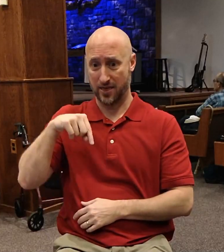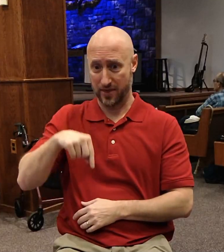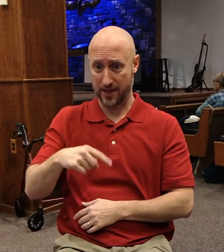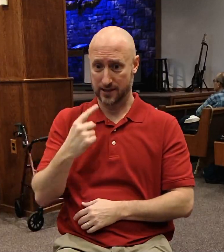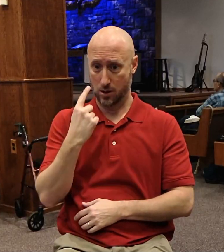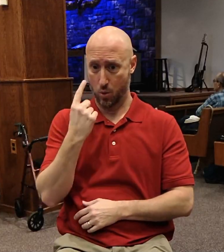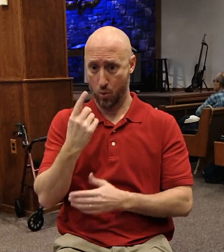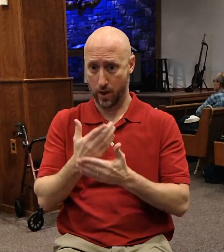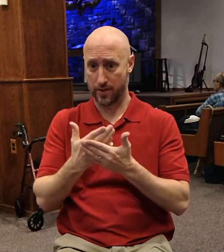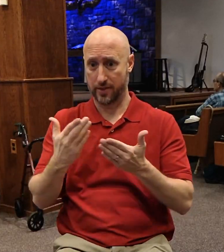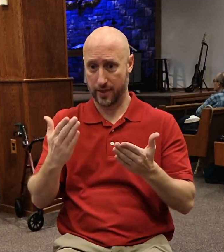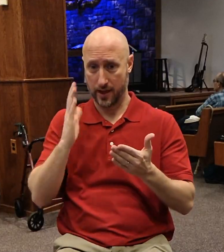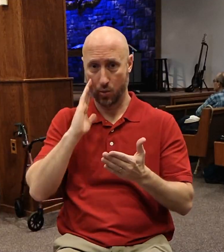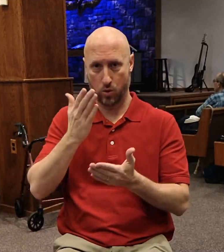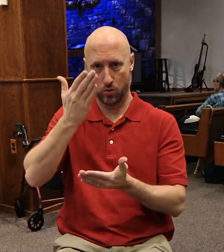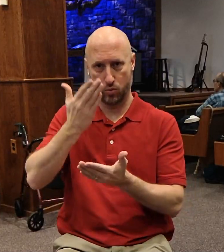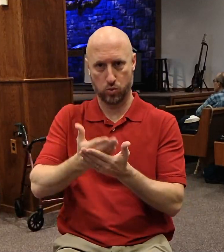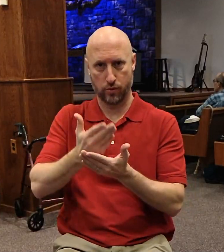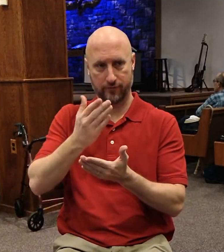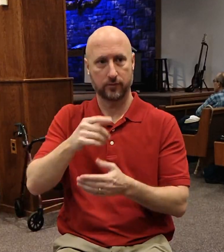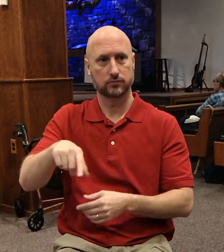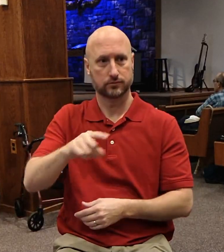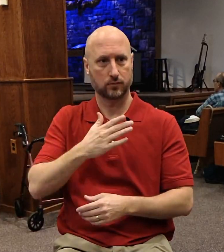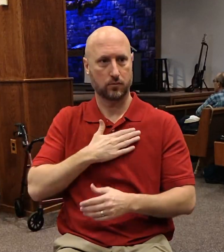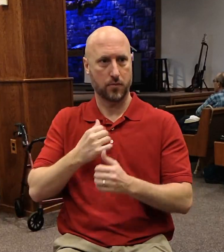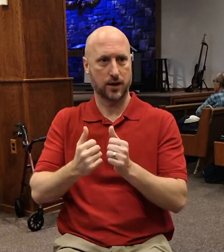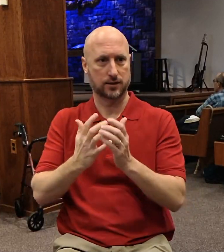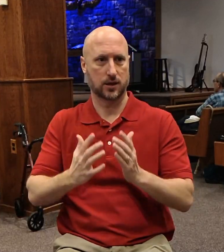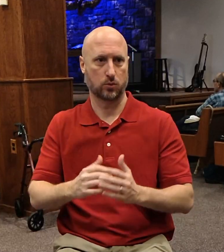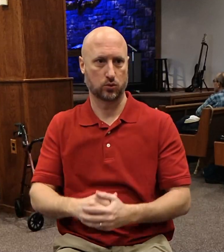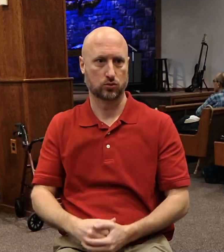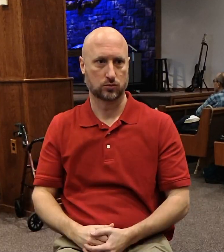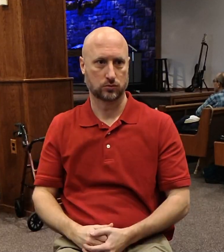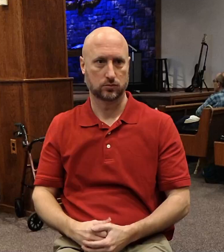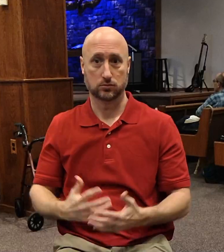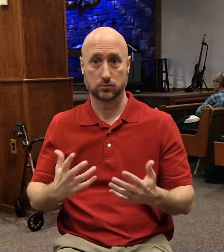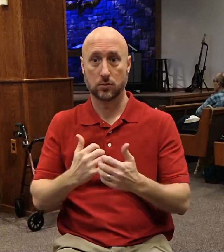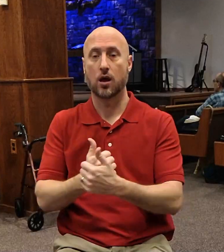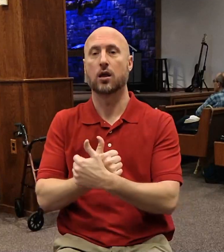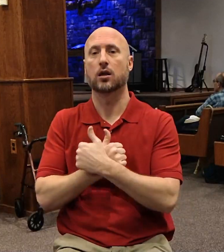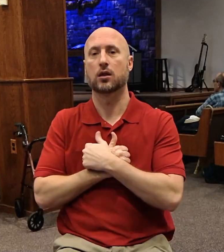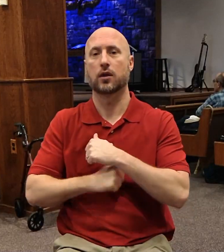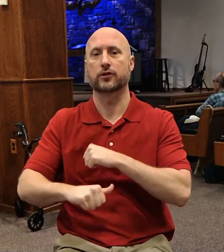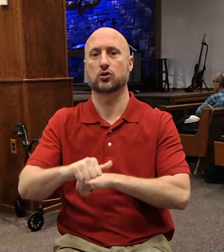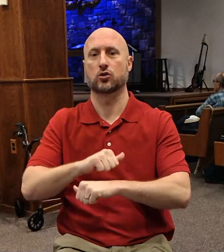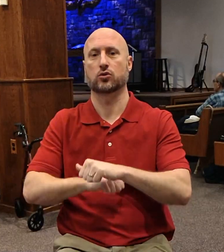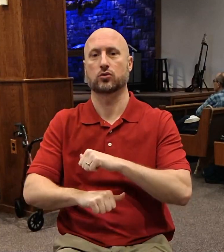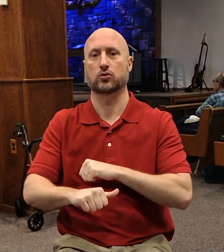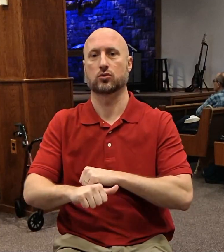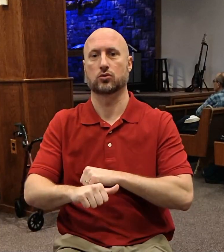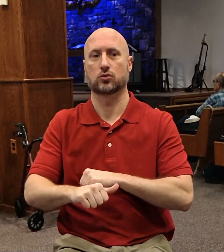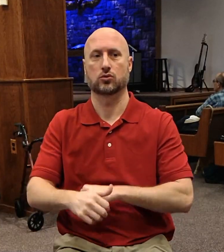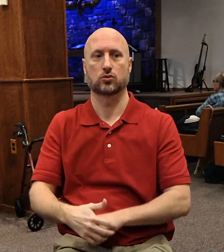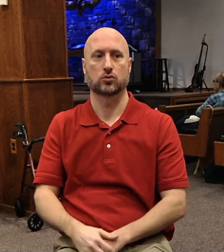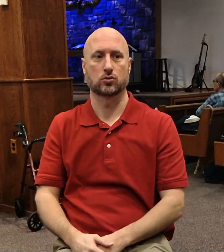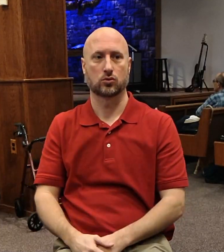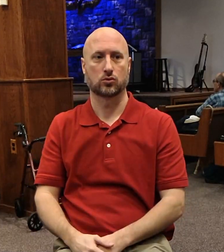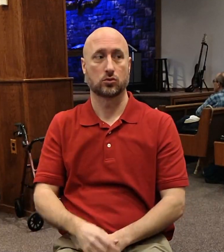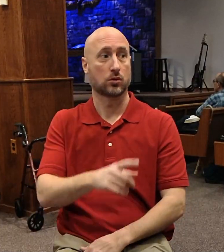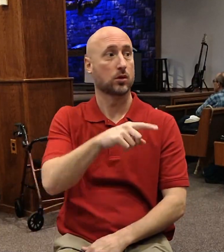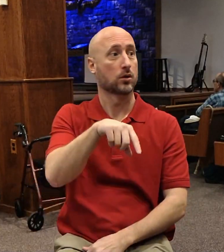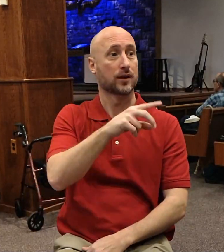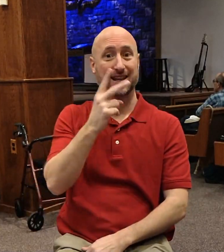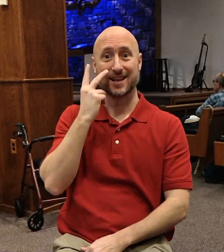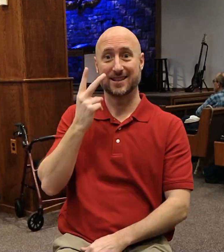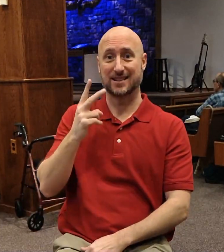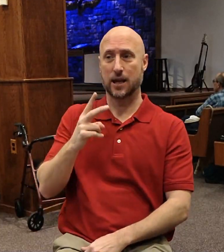disciples by the love that you have one for another in other words all those other things